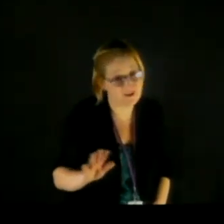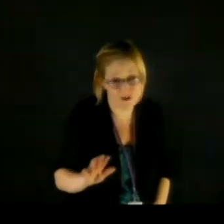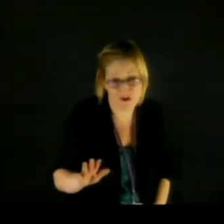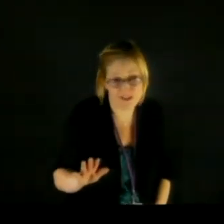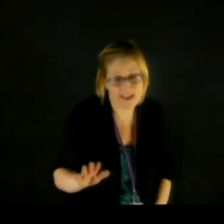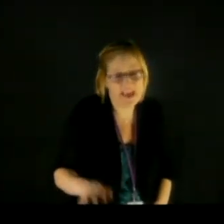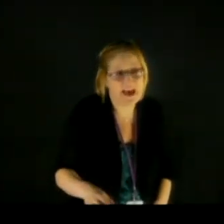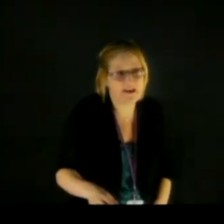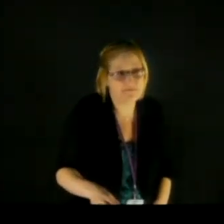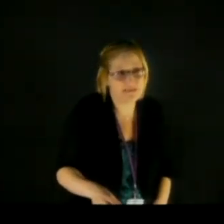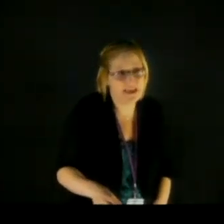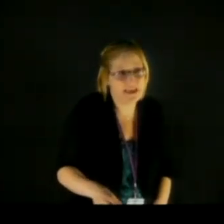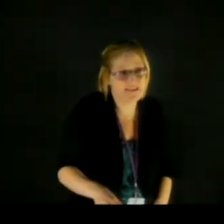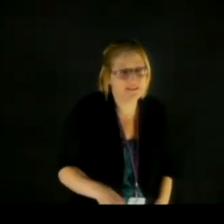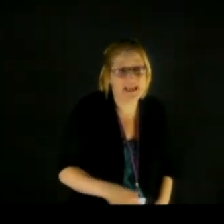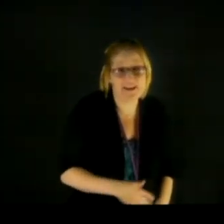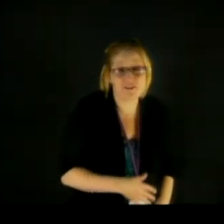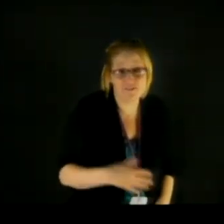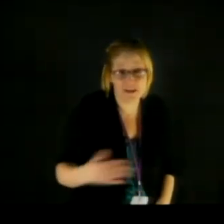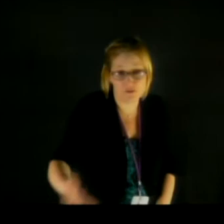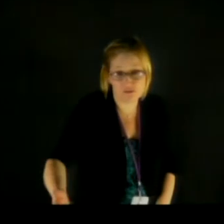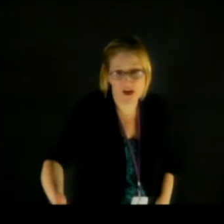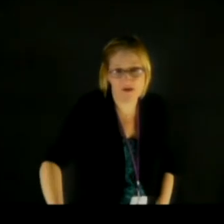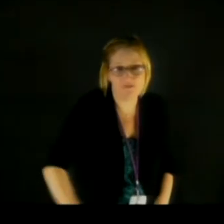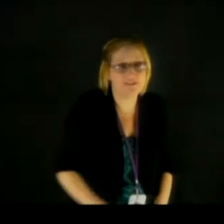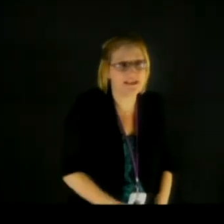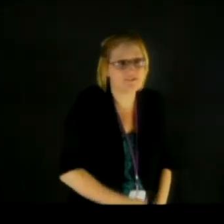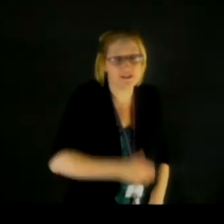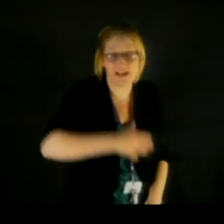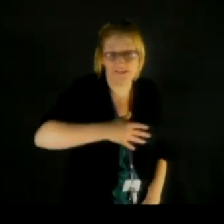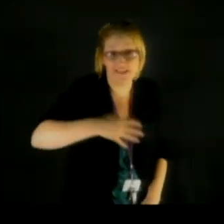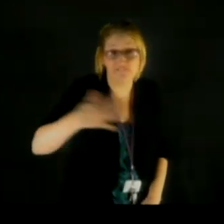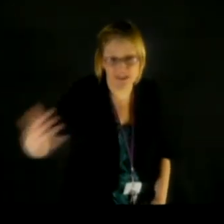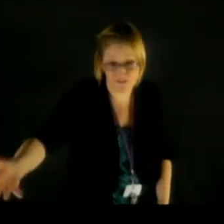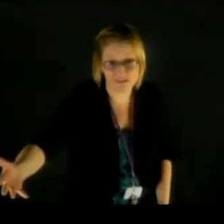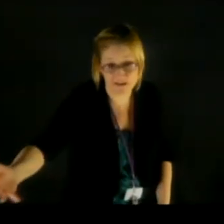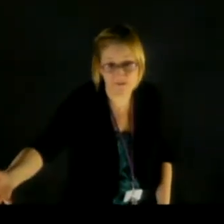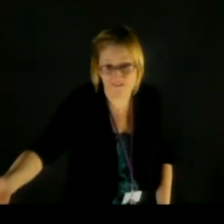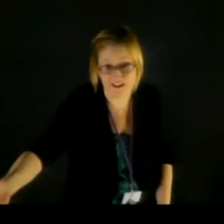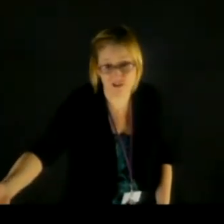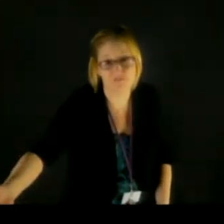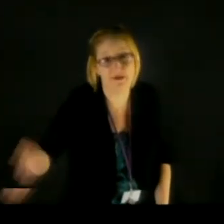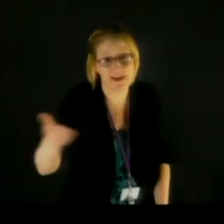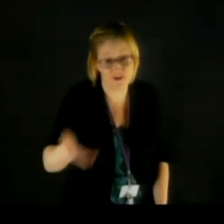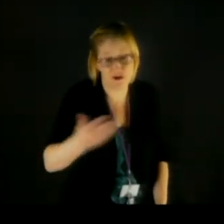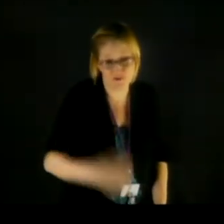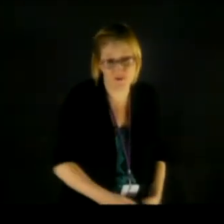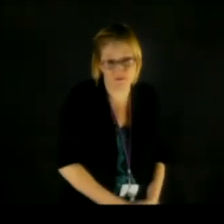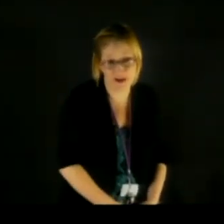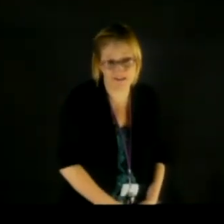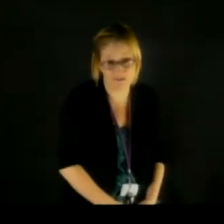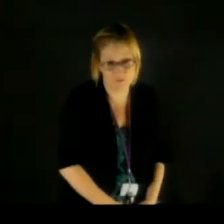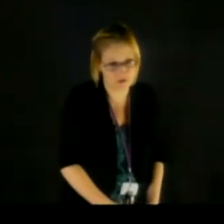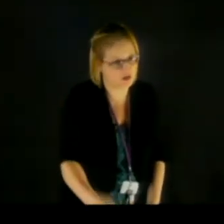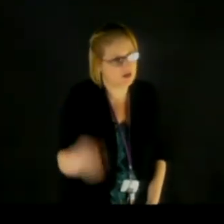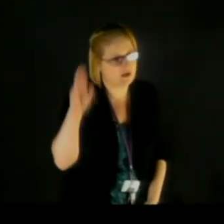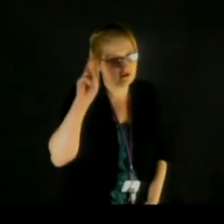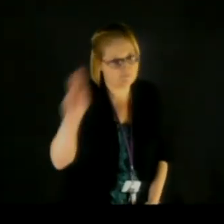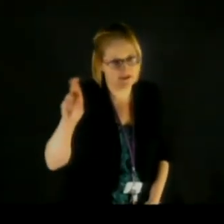all. The later the videos come, the less likely that video is going to be finished by your graduation practice, which, pending